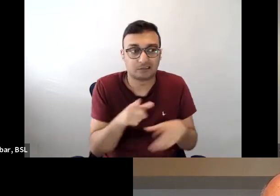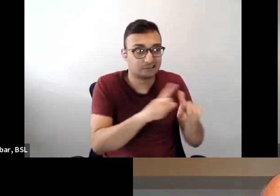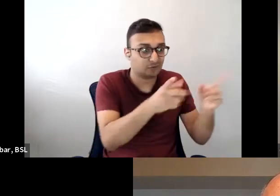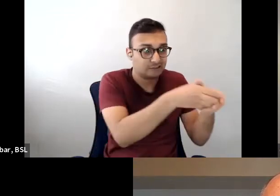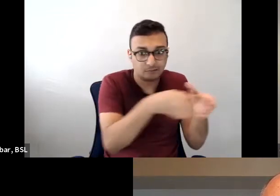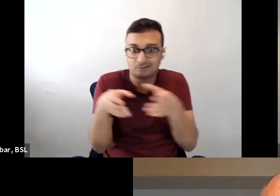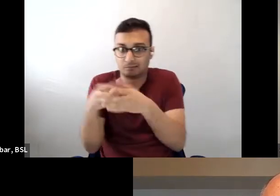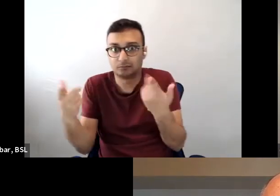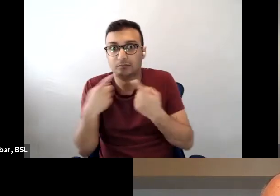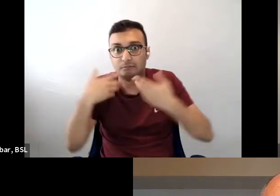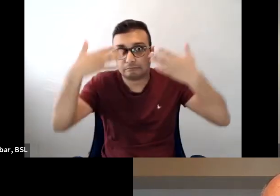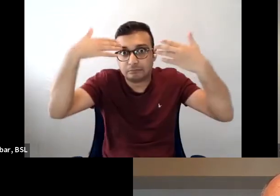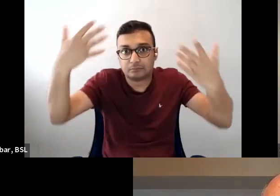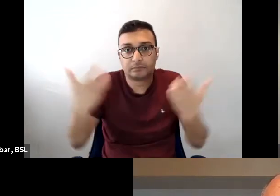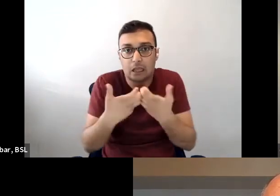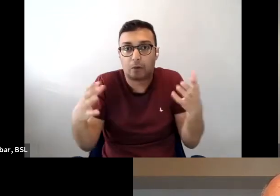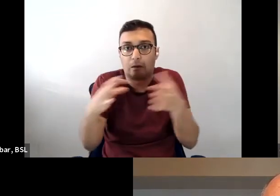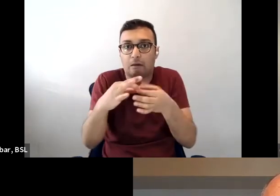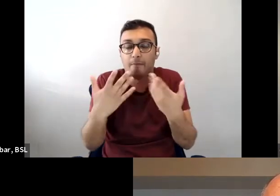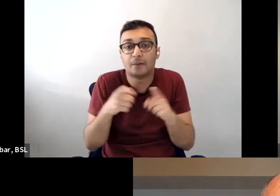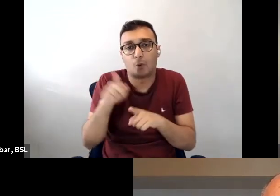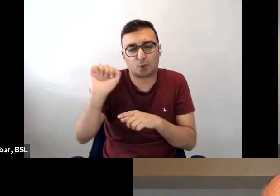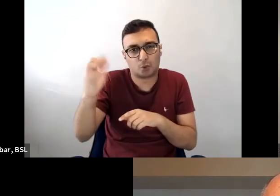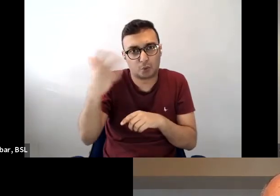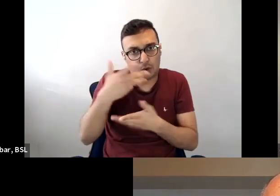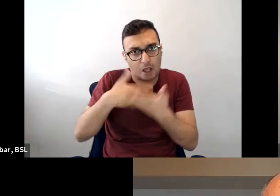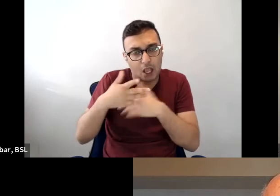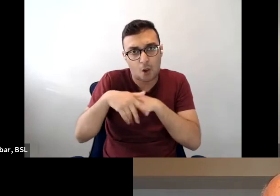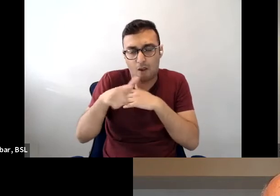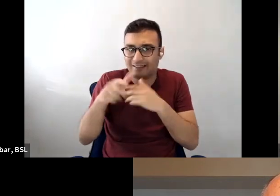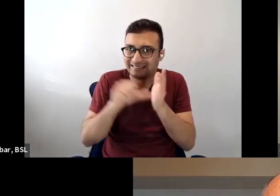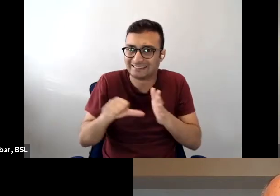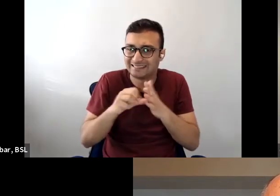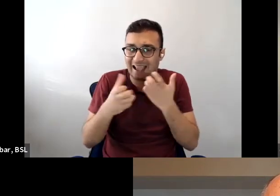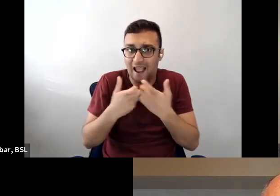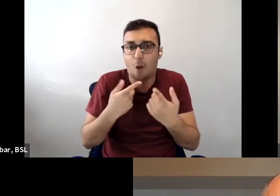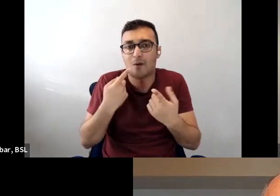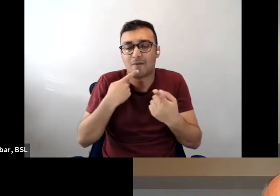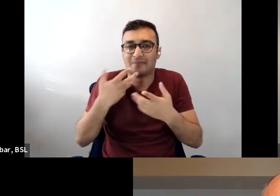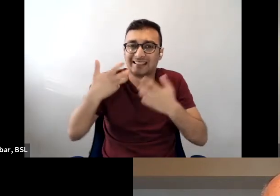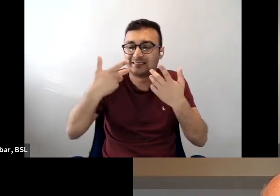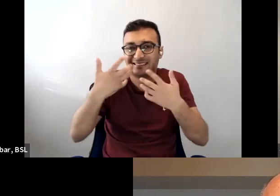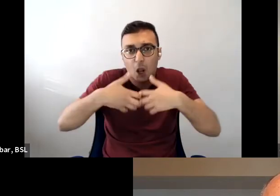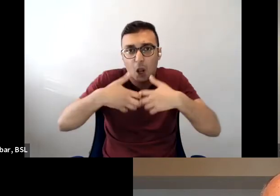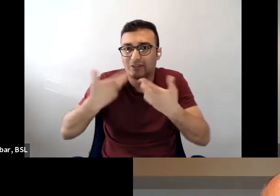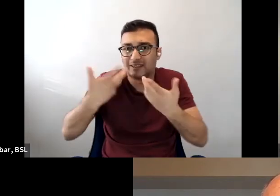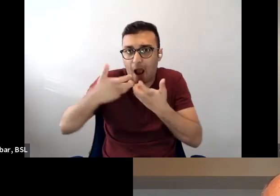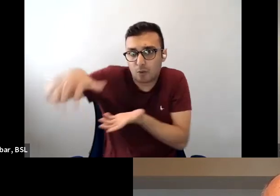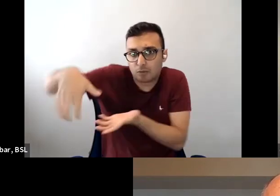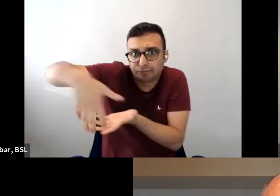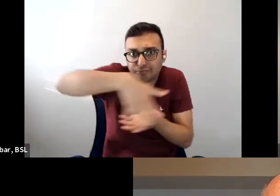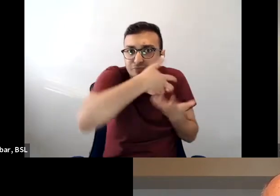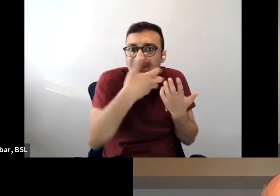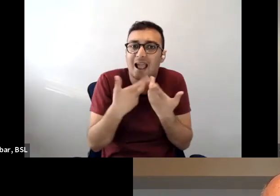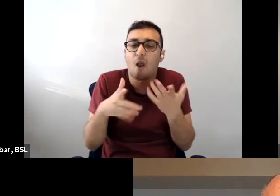procurement challenges you mentioned. And it's brilliant to hear how this has kind of kickstarted so many other activities in Ethiopia and all the work that you're